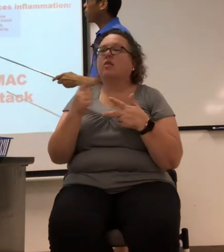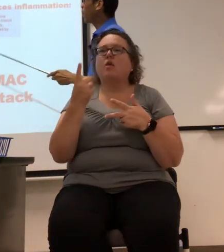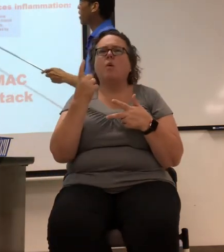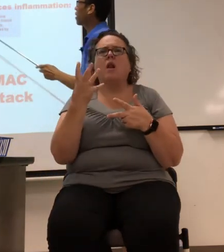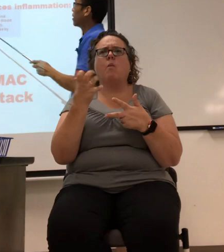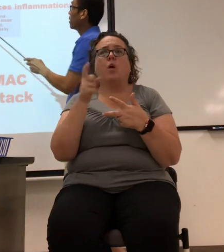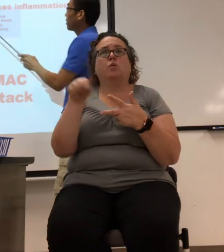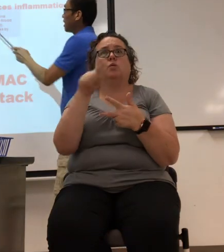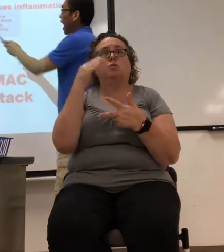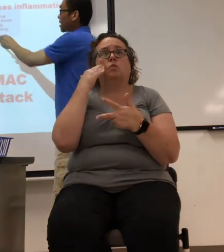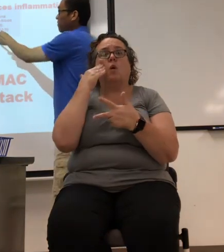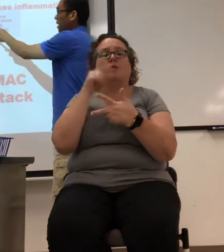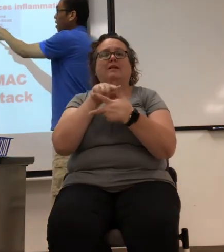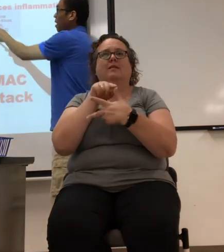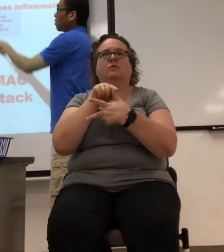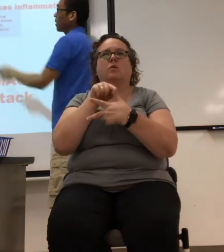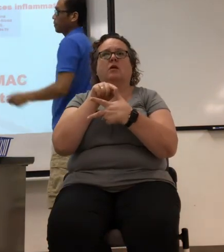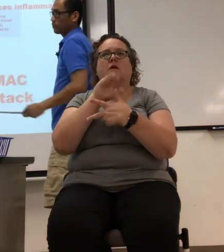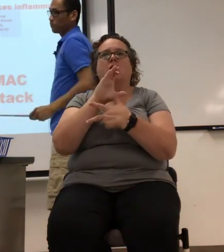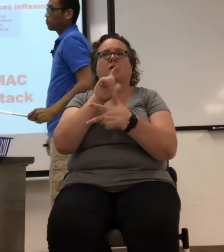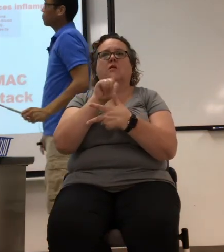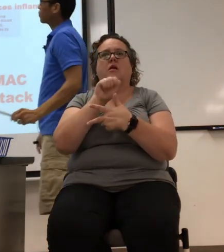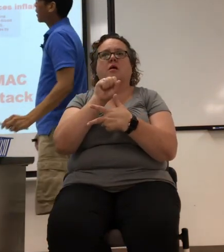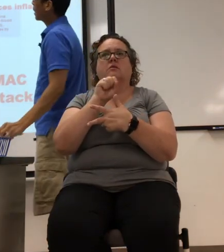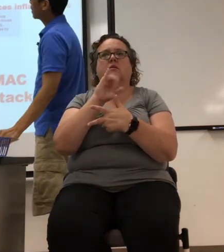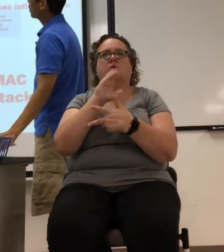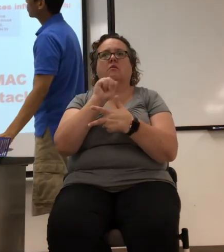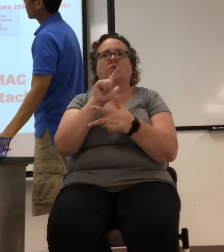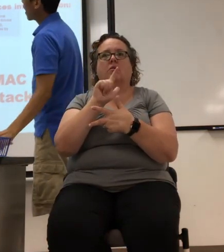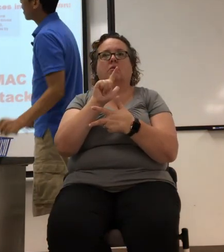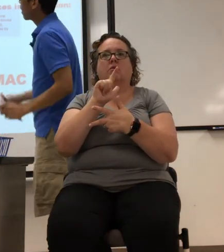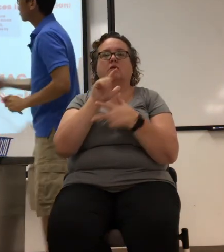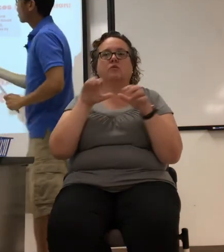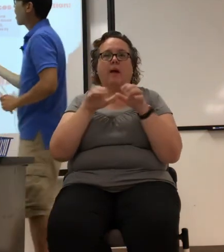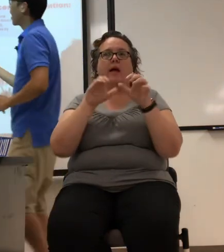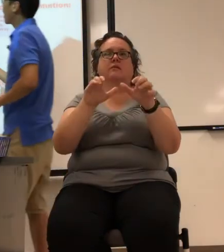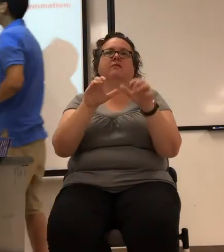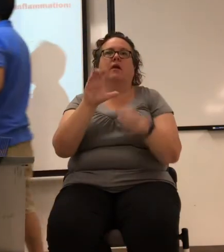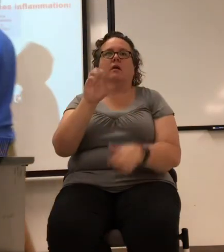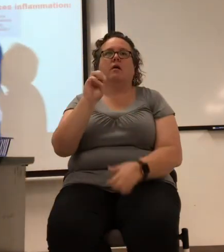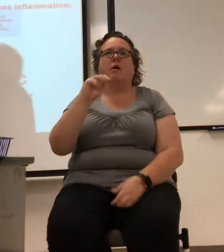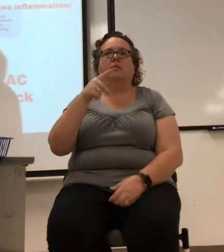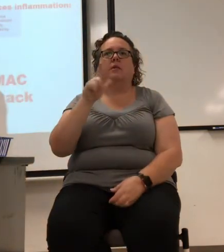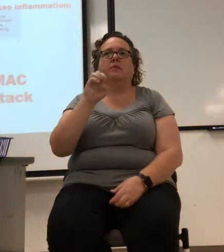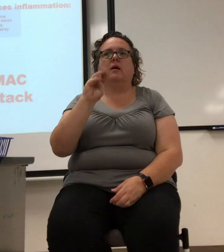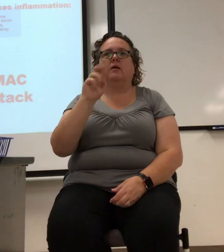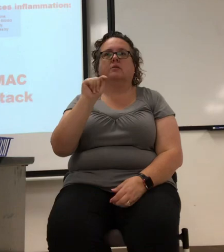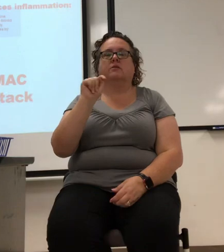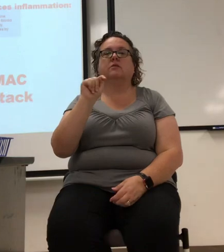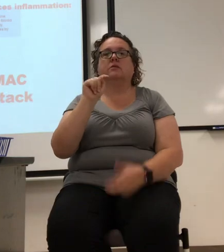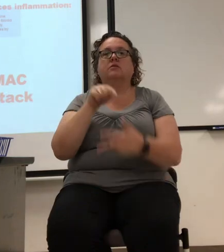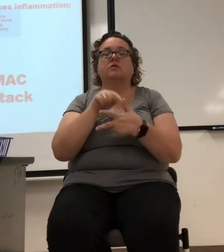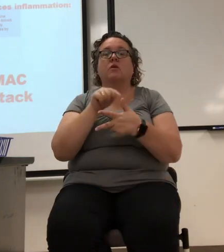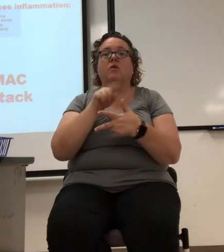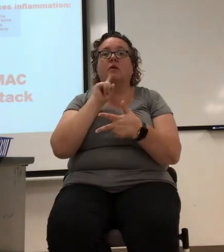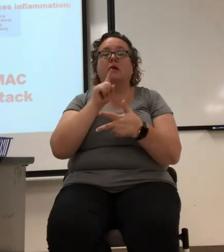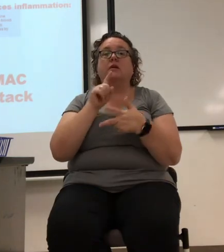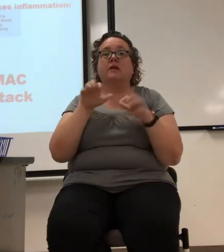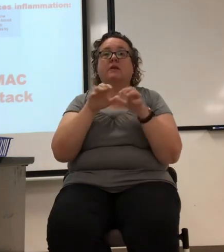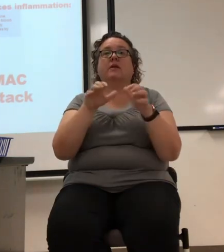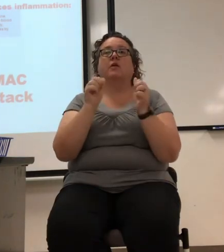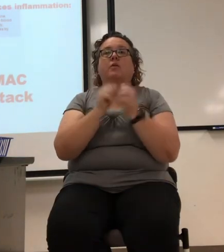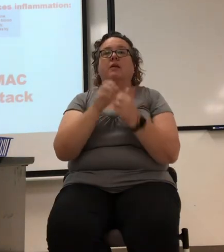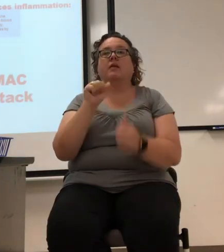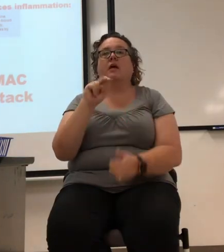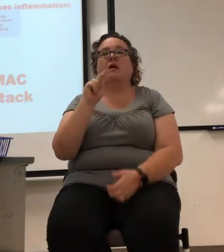classical pathway to activate complement. Okay? So that classical pathway is activated when